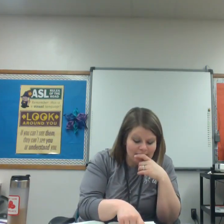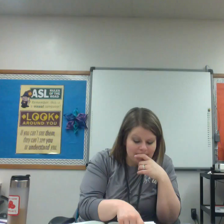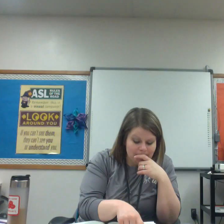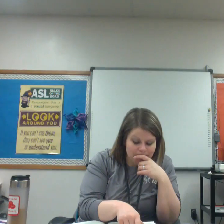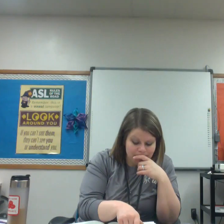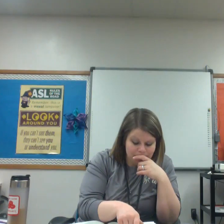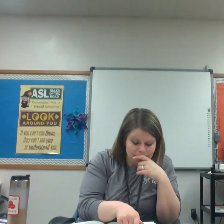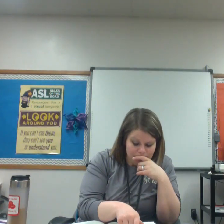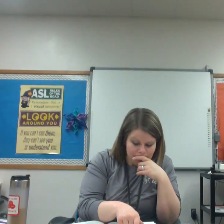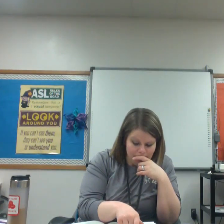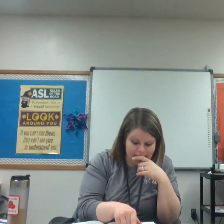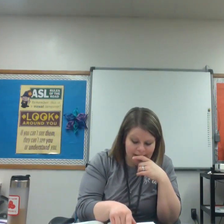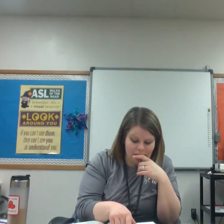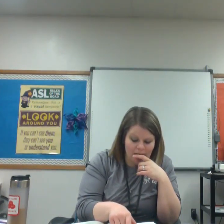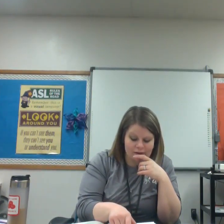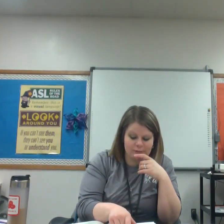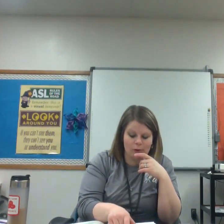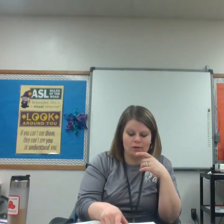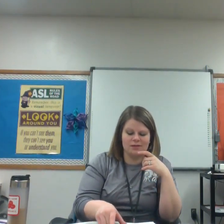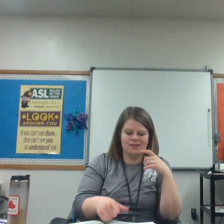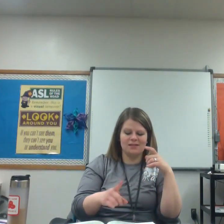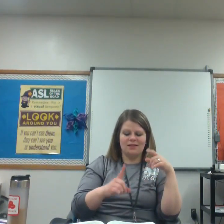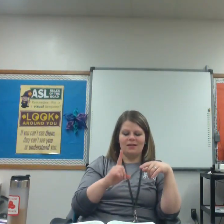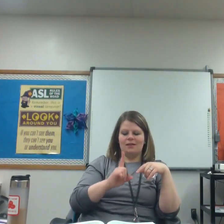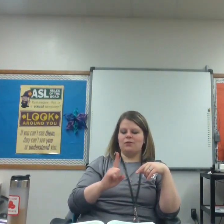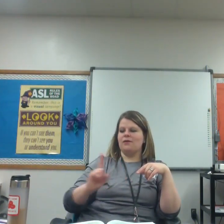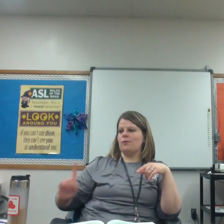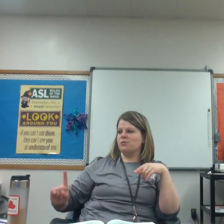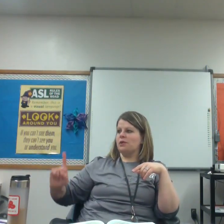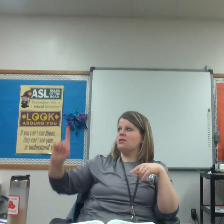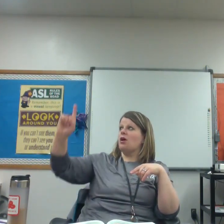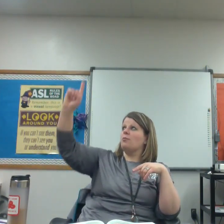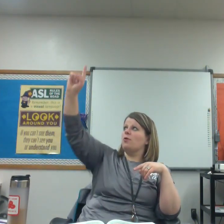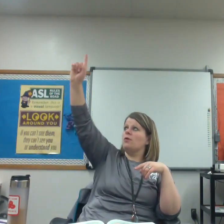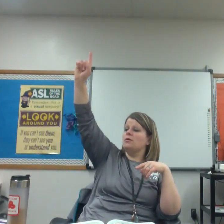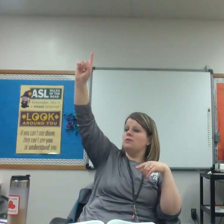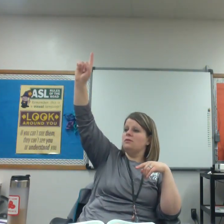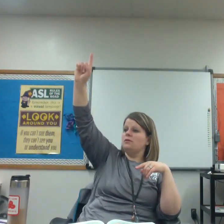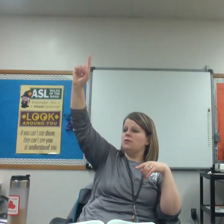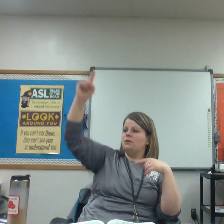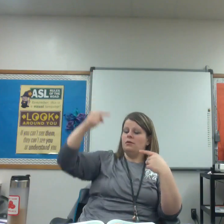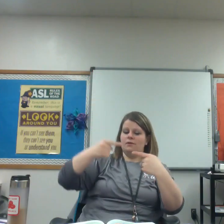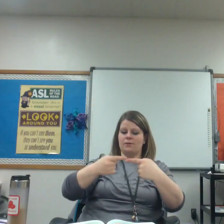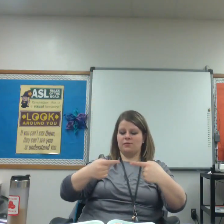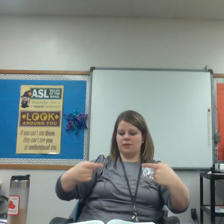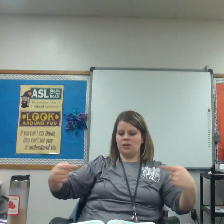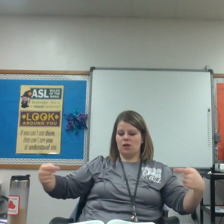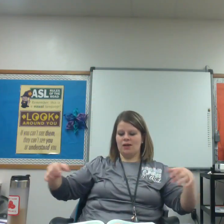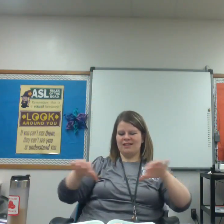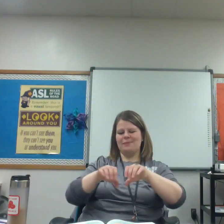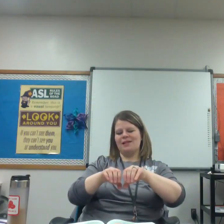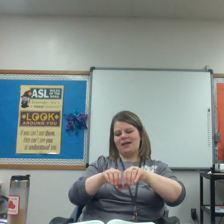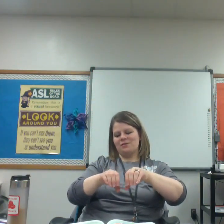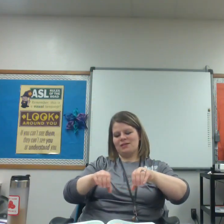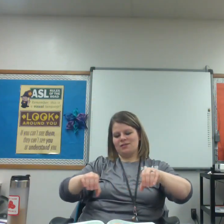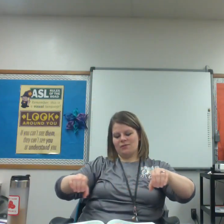well, like logs or poles. Like if it was a really tall pole, if it was a really long. And typically I do this for a